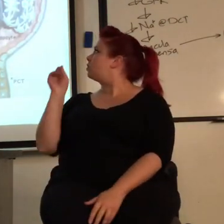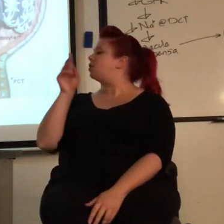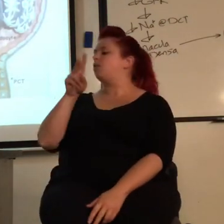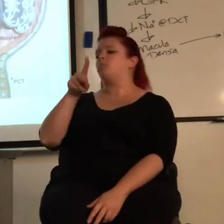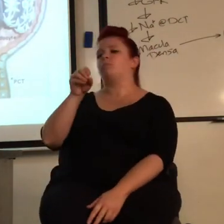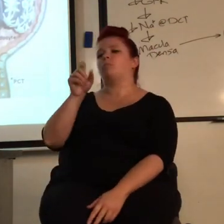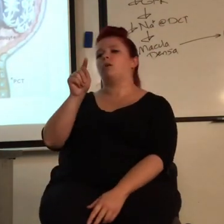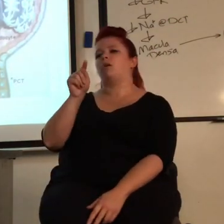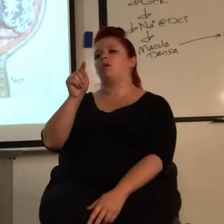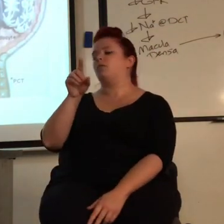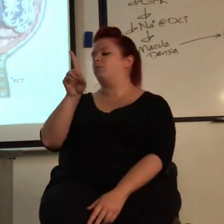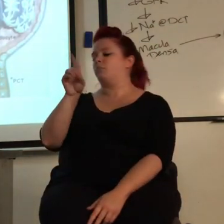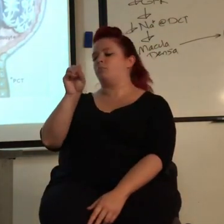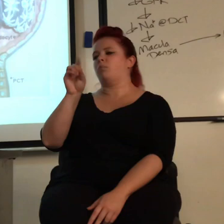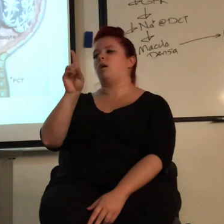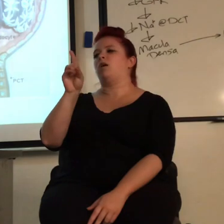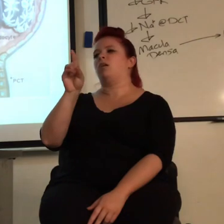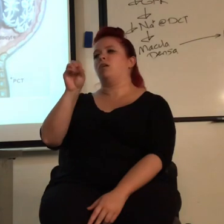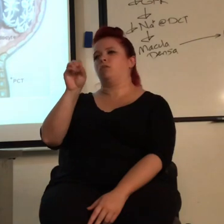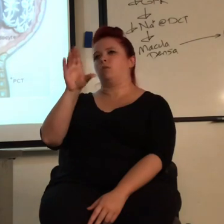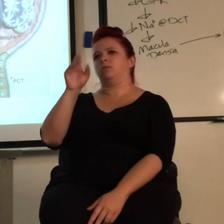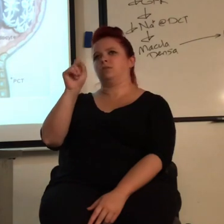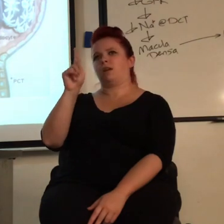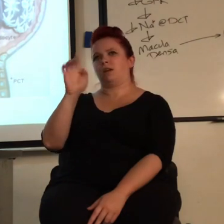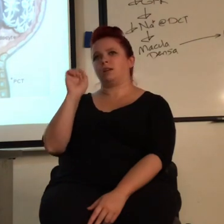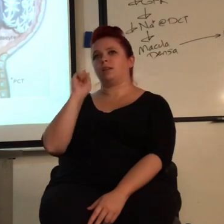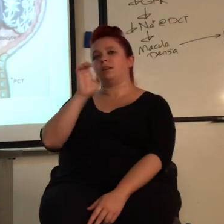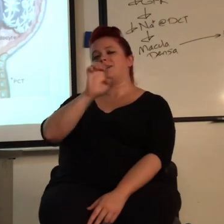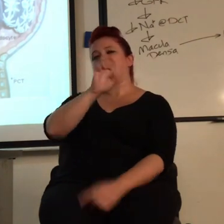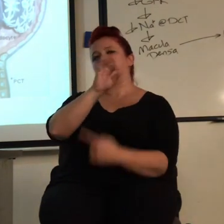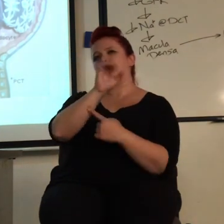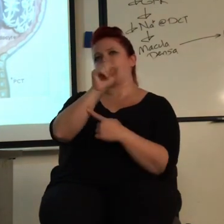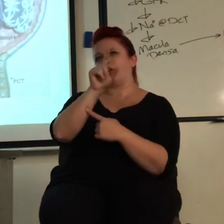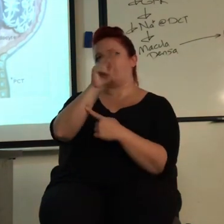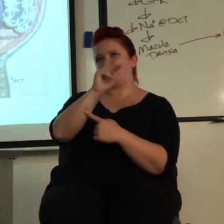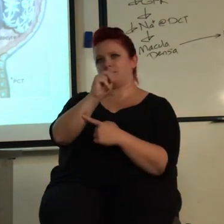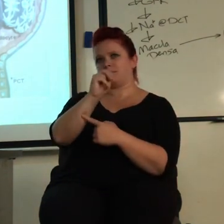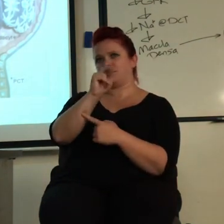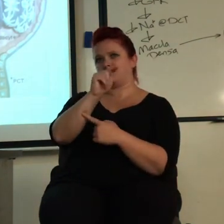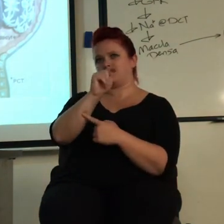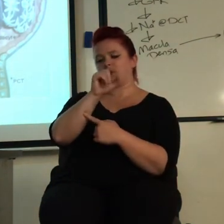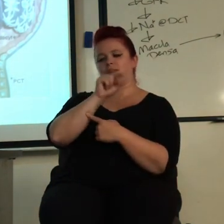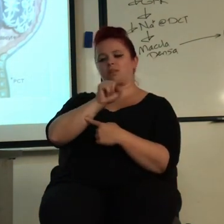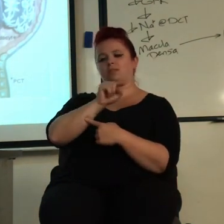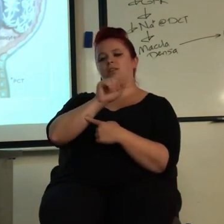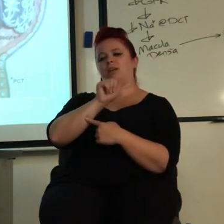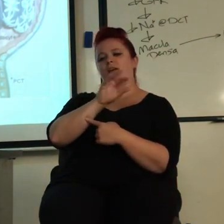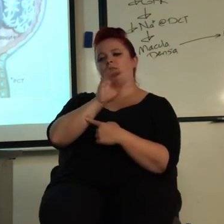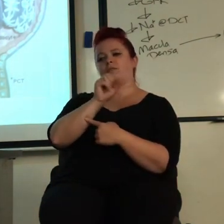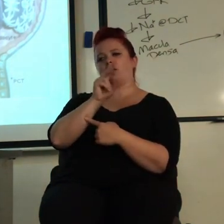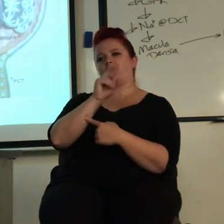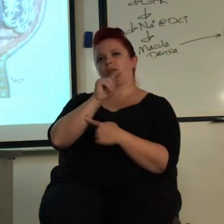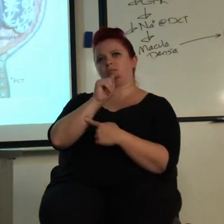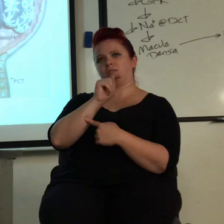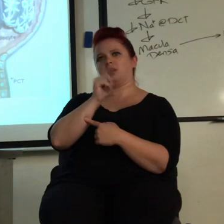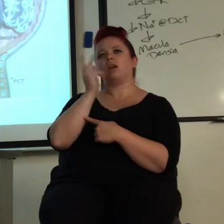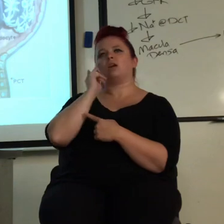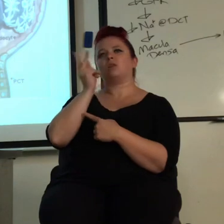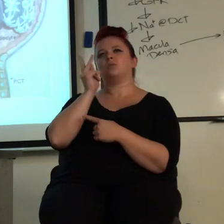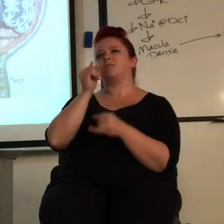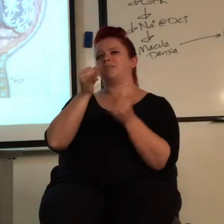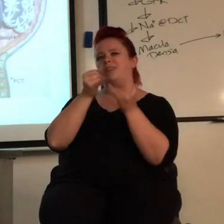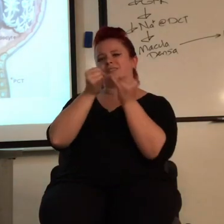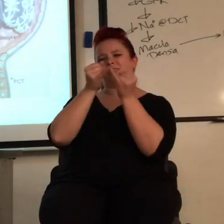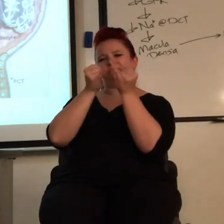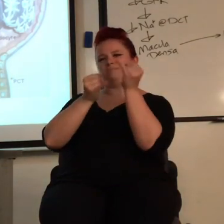podocyte, okay? That's the efferent, that's the afferent. And see that